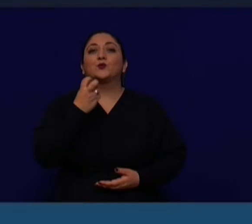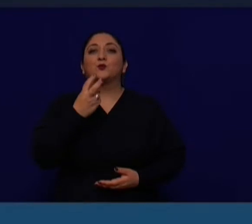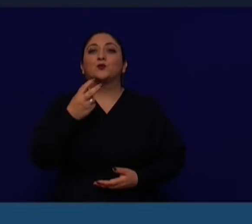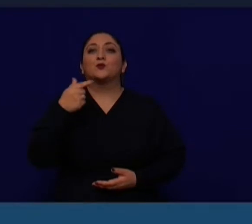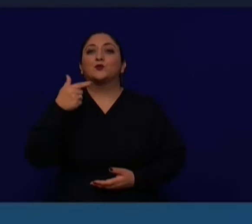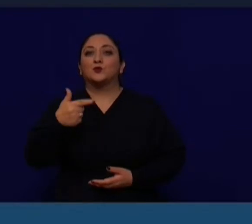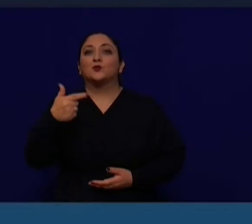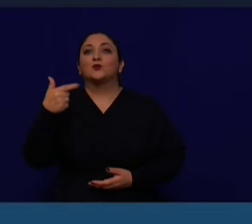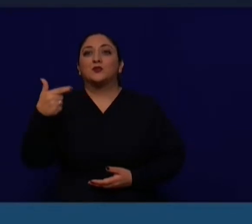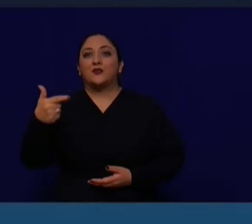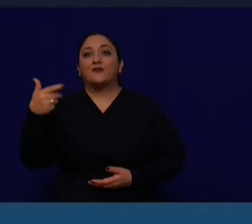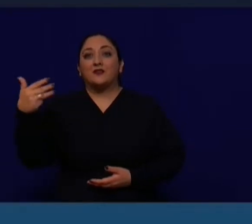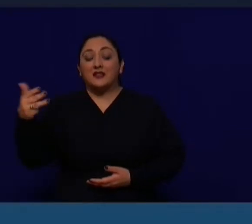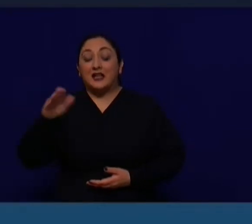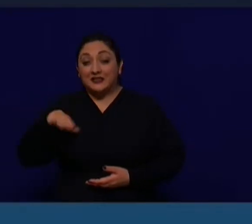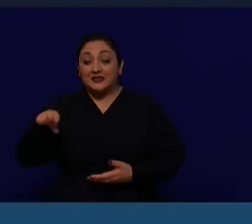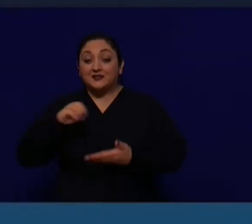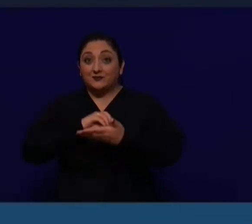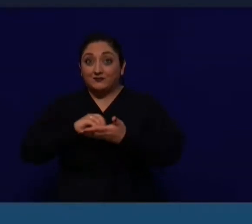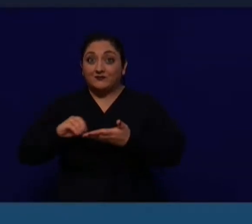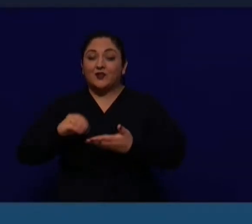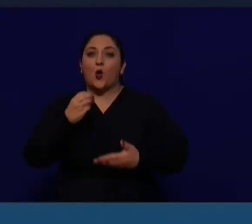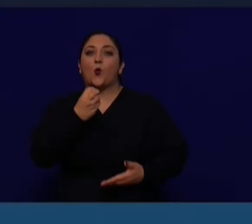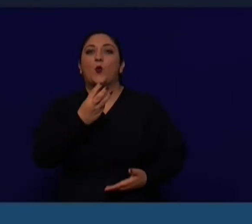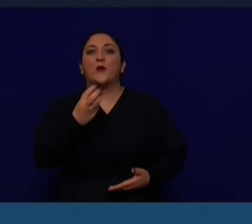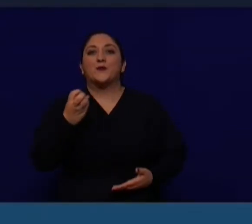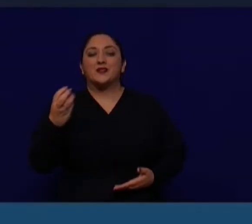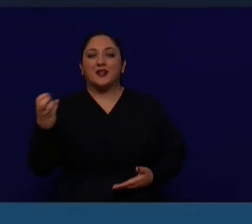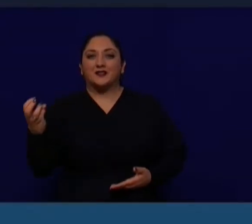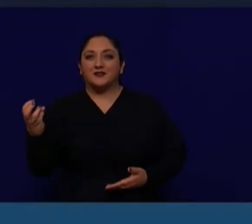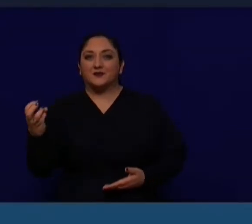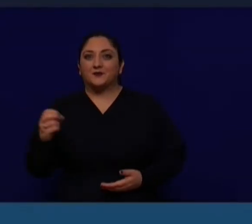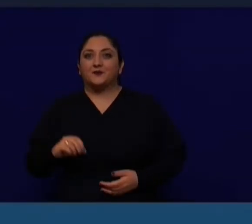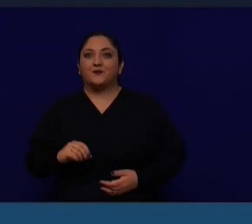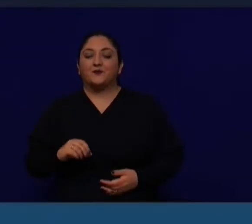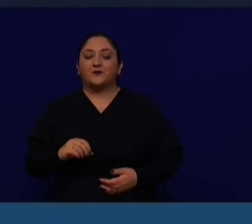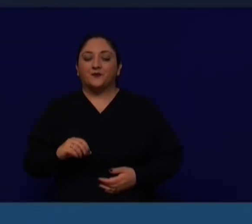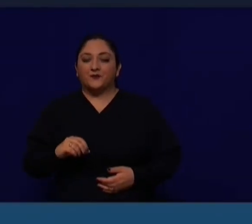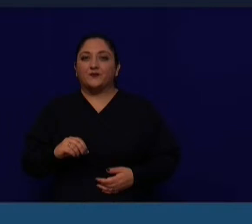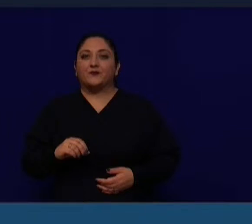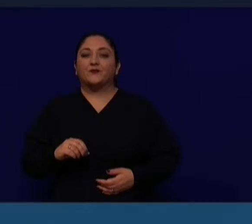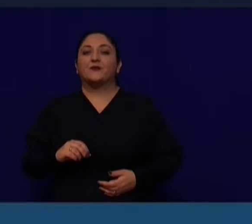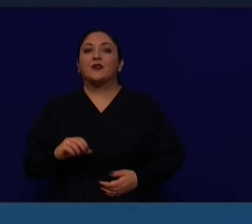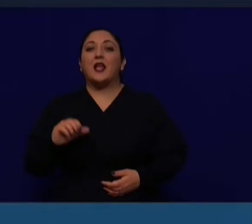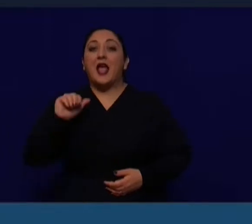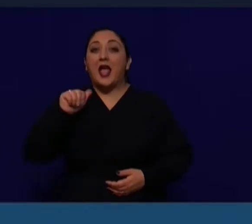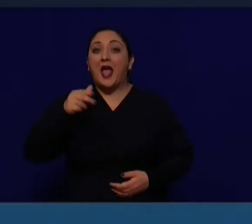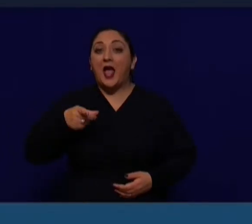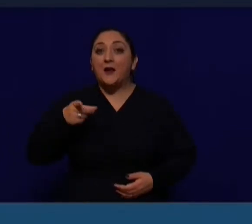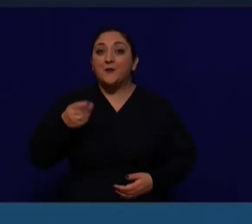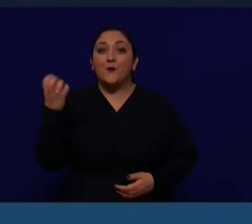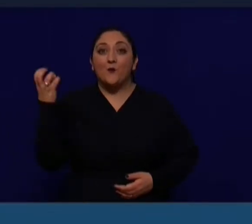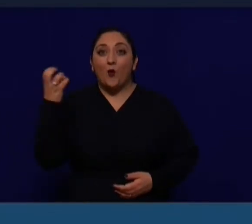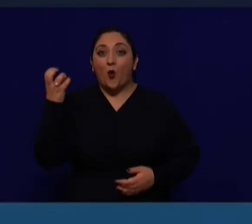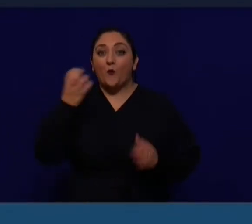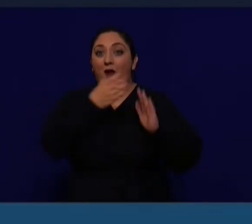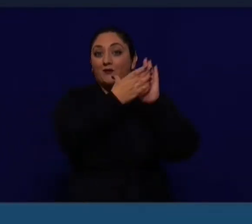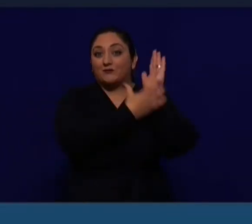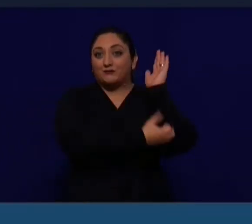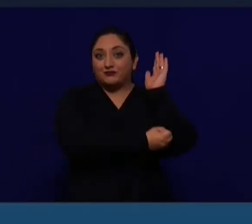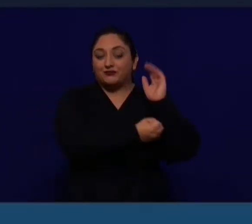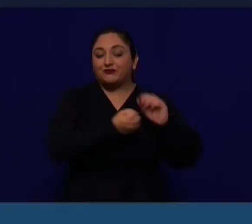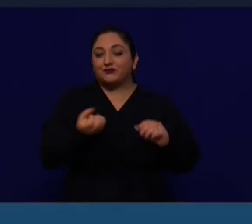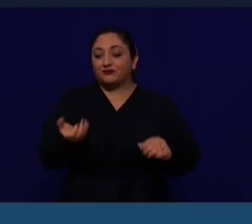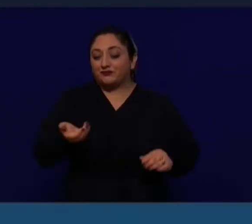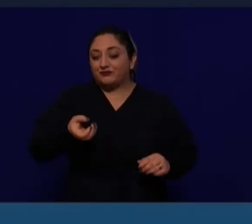22,779 self-registration. Il-contact tracing app għada importanti u tibqa importanti għaliex din